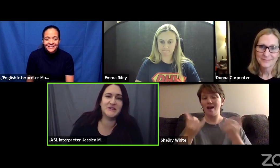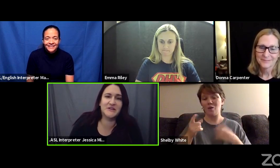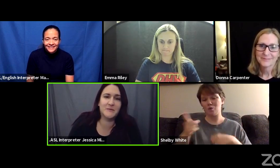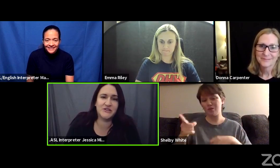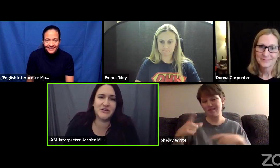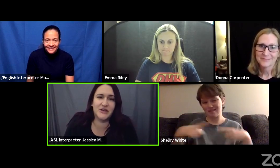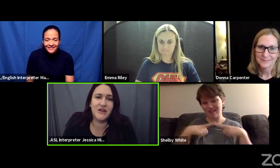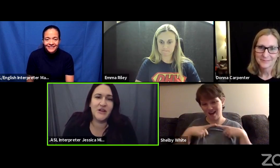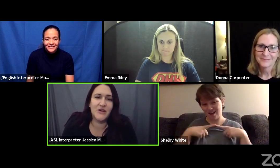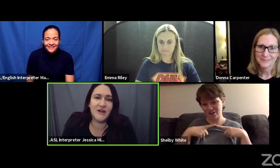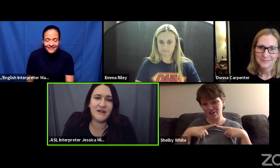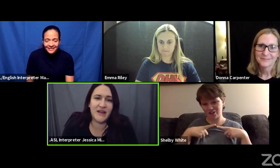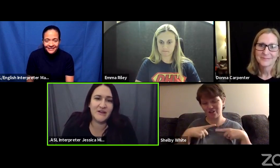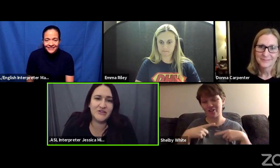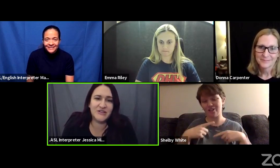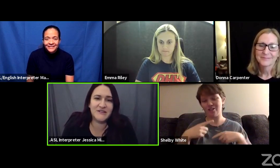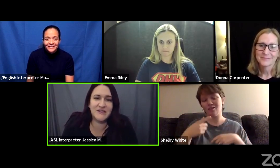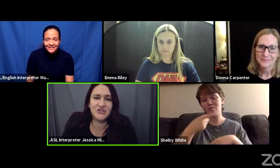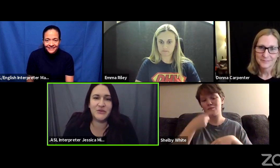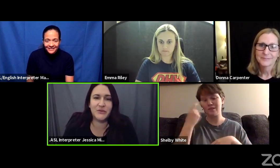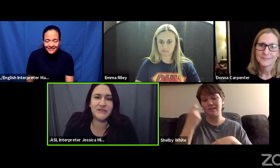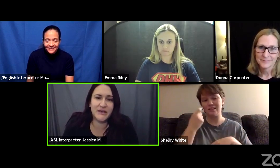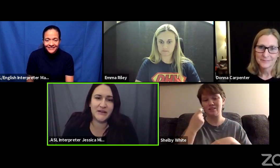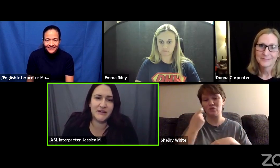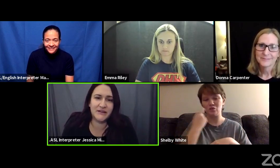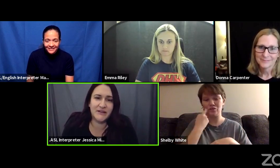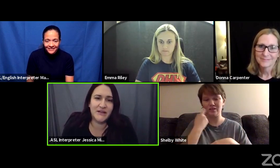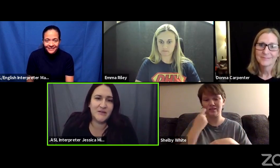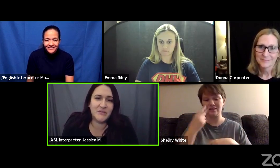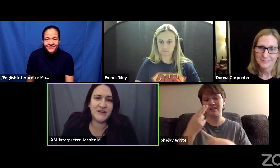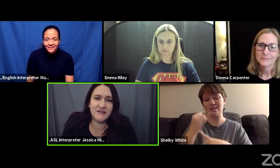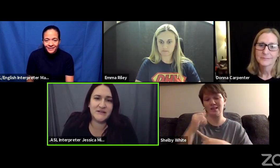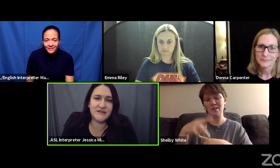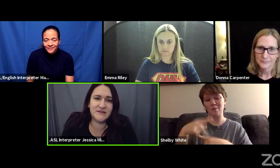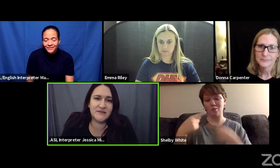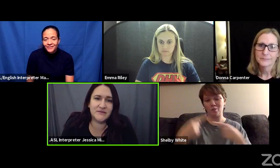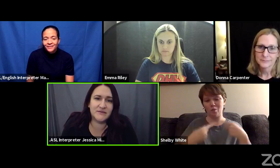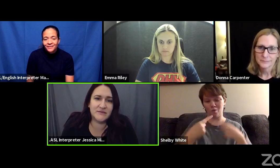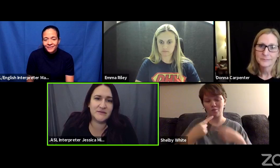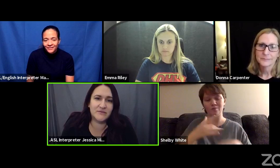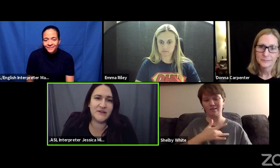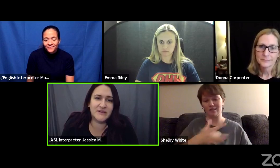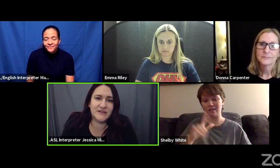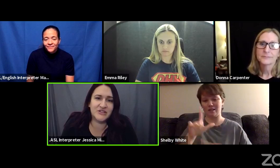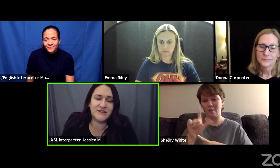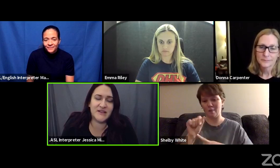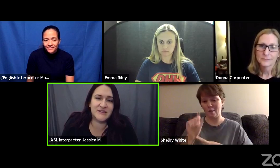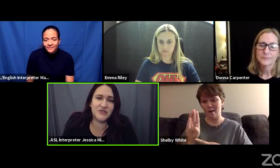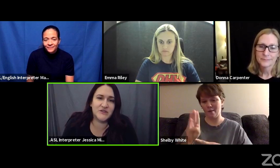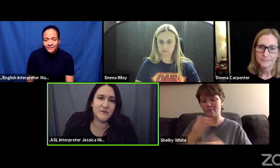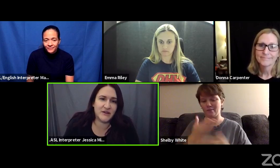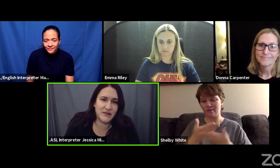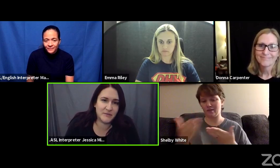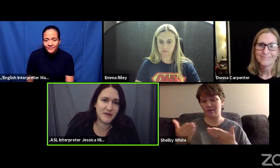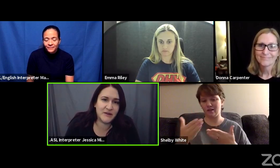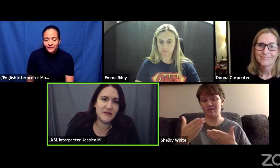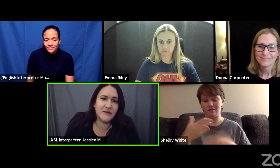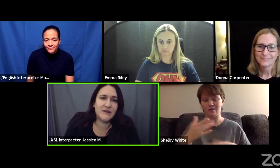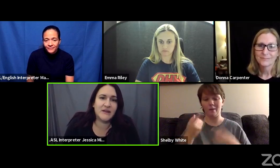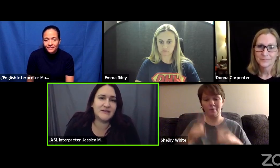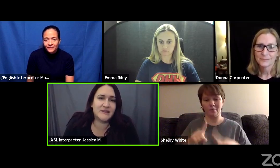So you can see her in the picture. Right now, she's essentially retired because recently she's had some issues with her